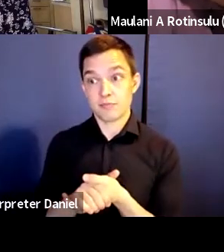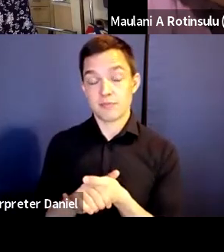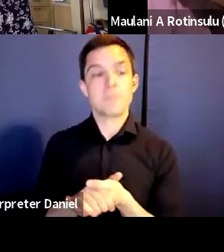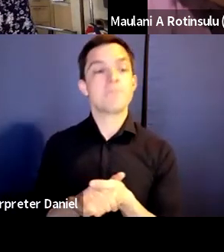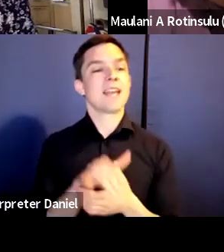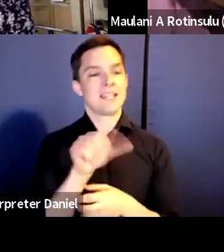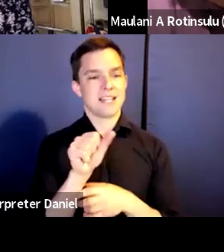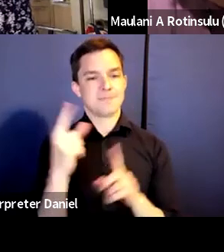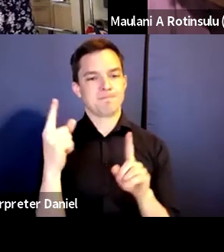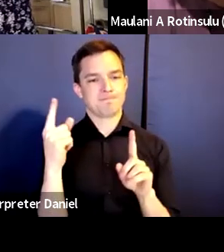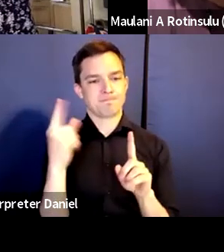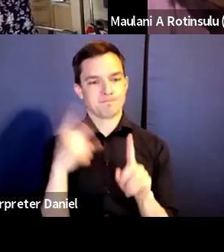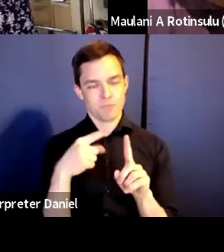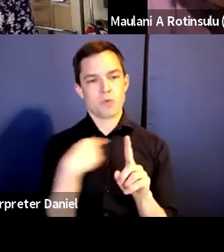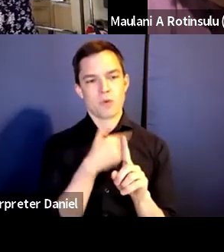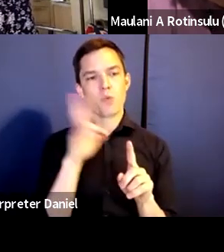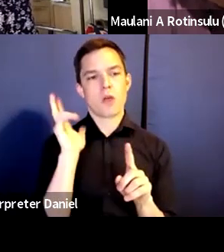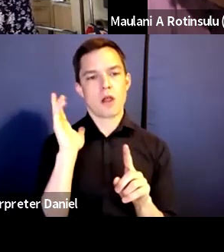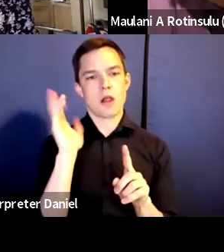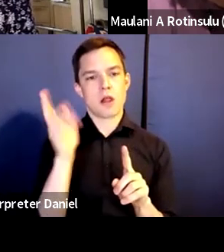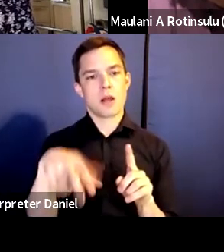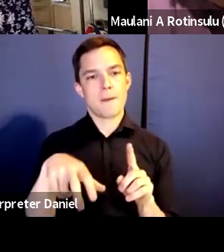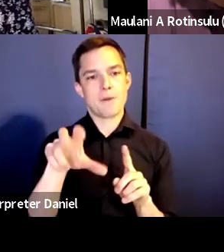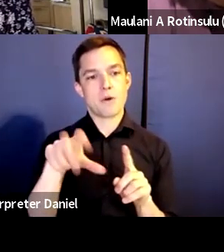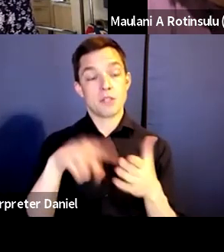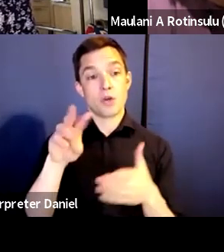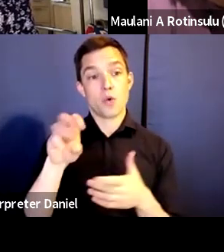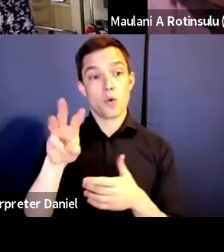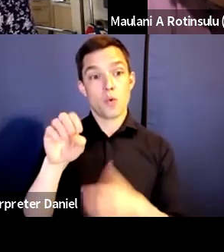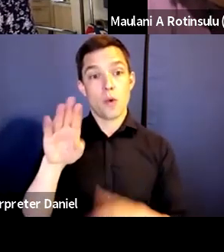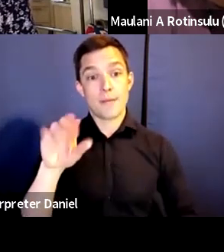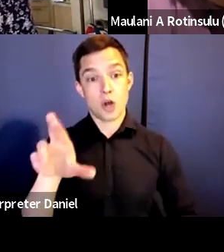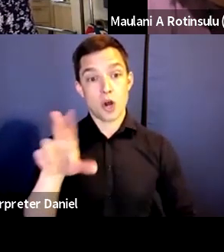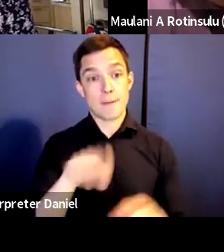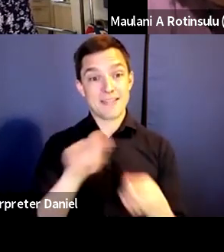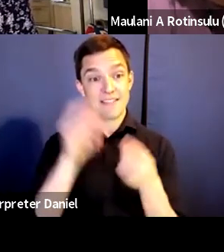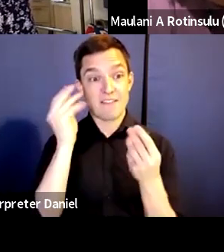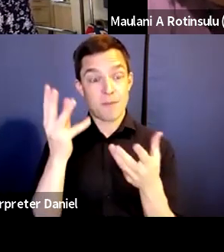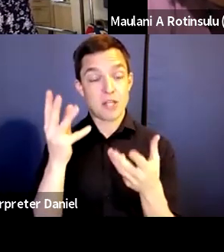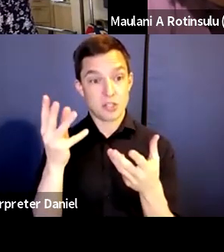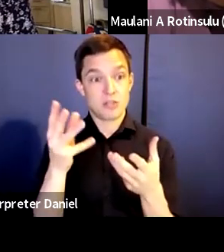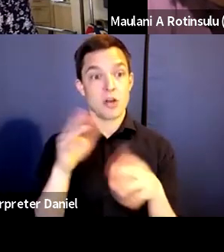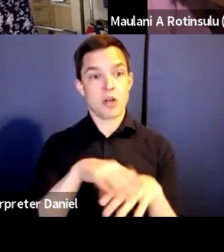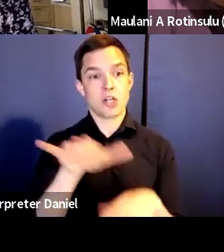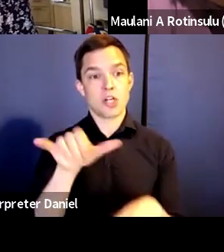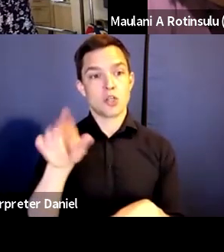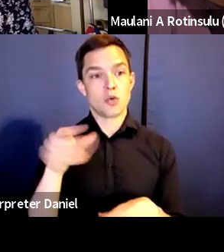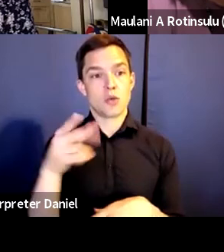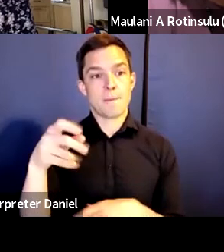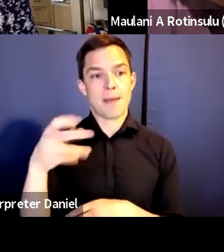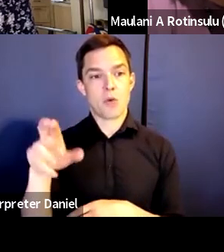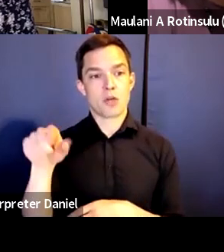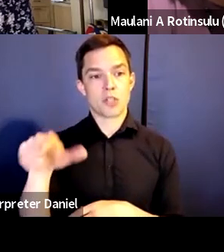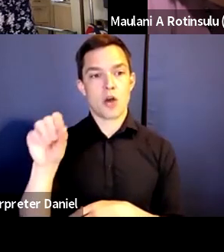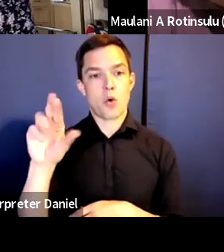Yes, so we will be posting this webinar specific information on youthpower.org.